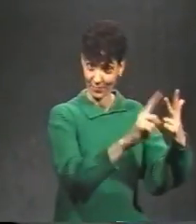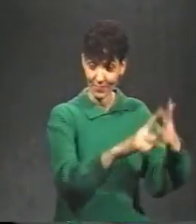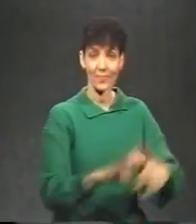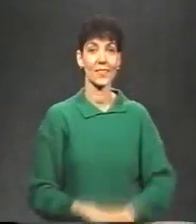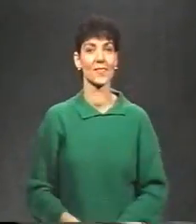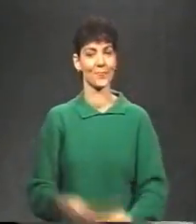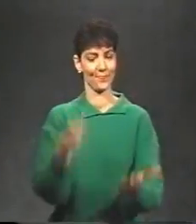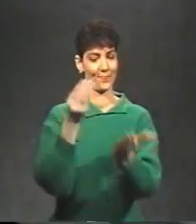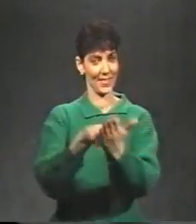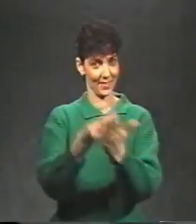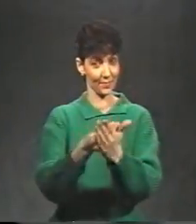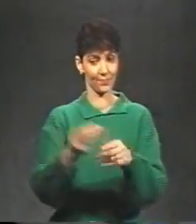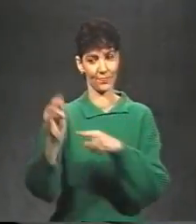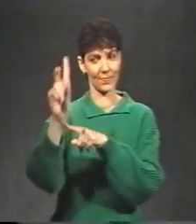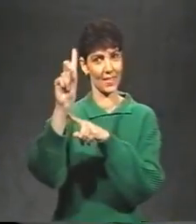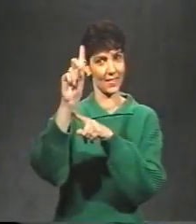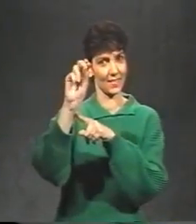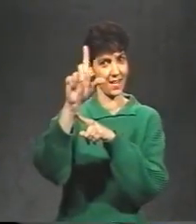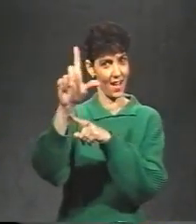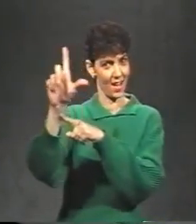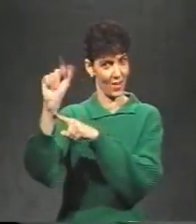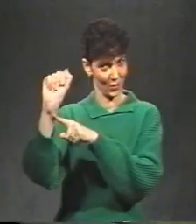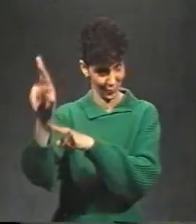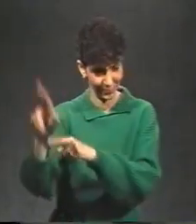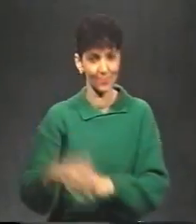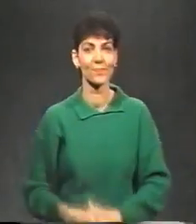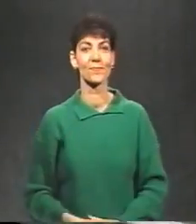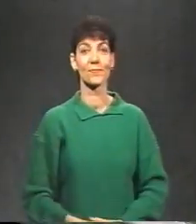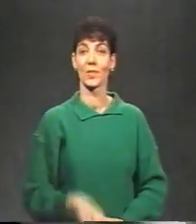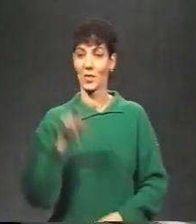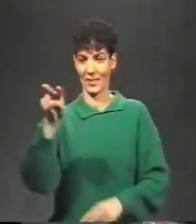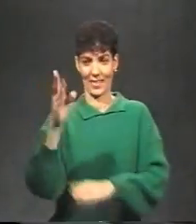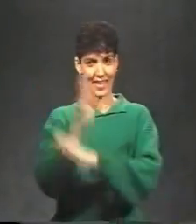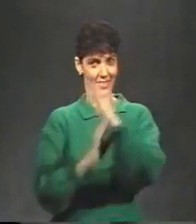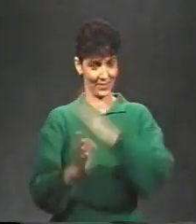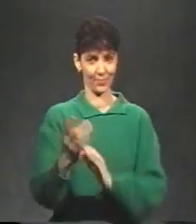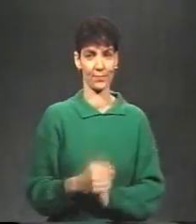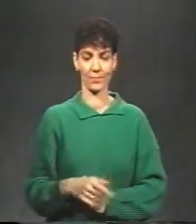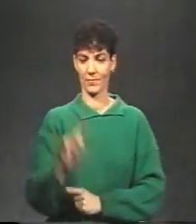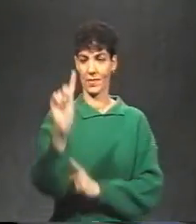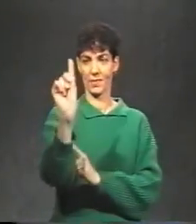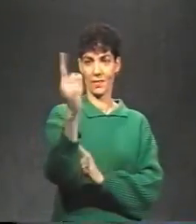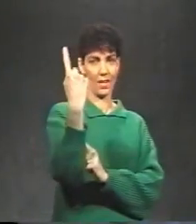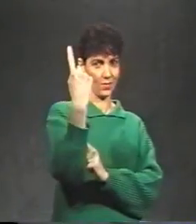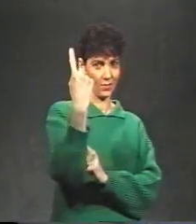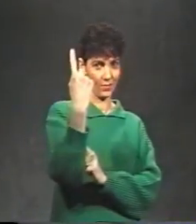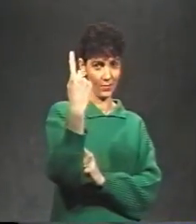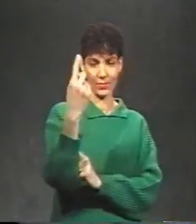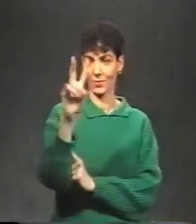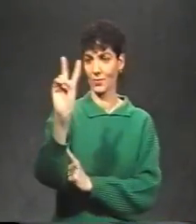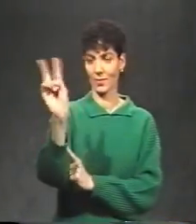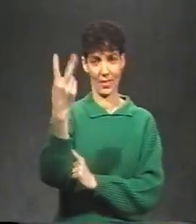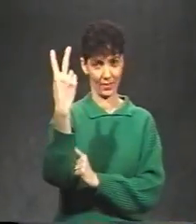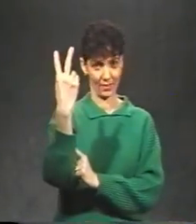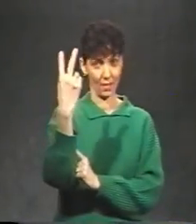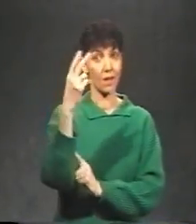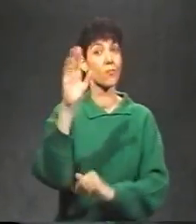The next unique set is dollar amounts. Look at the movement of the hand, which is used from $1 to